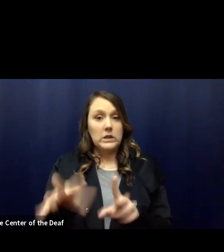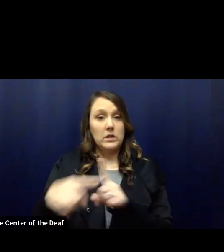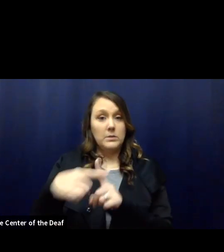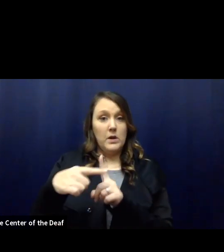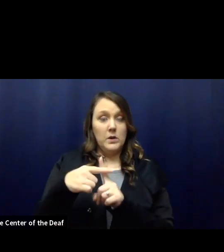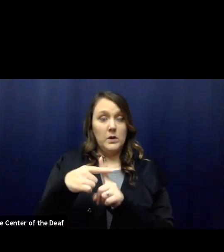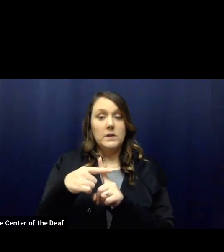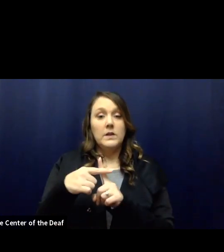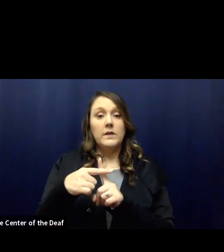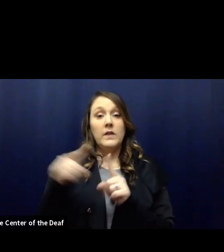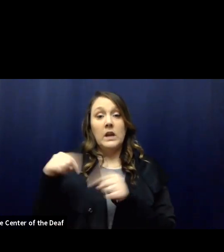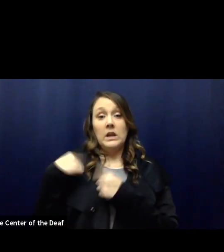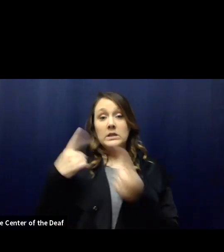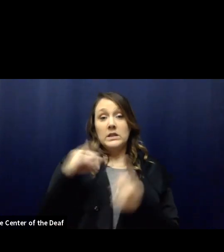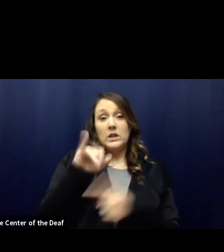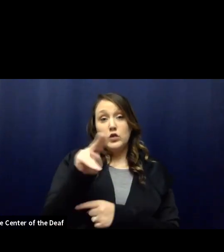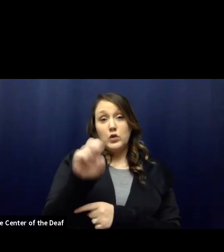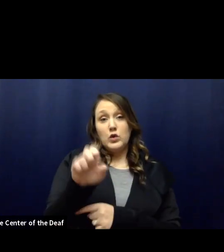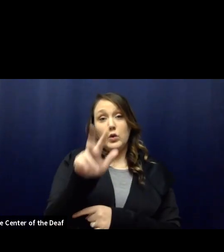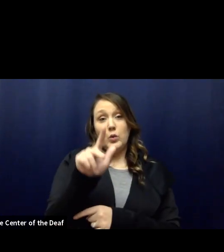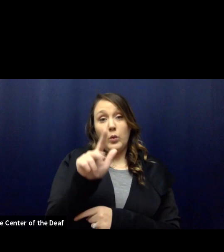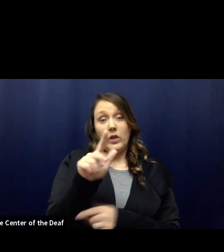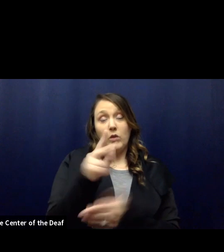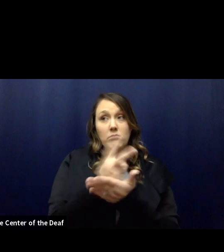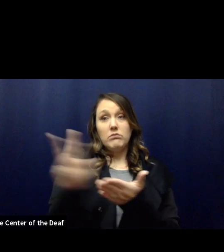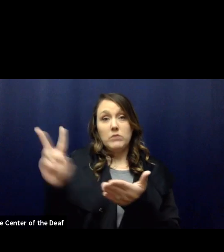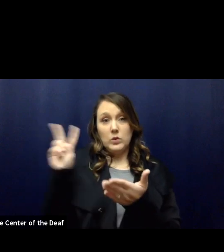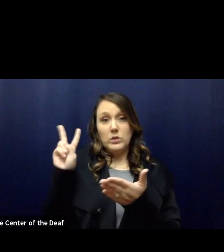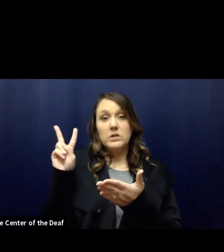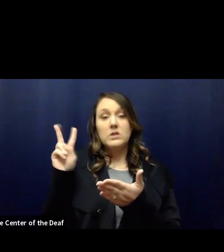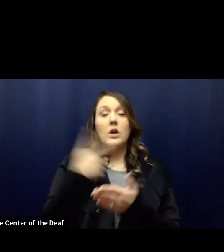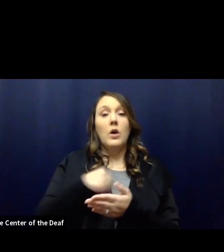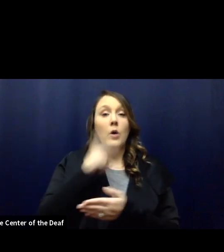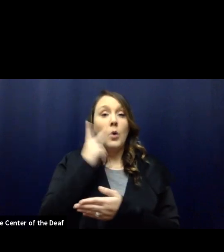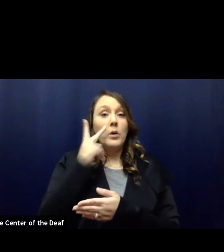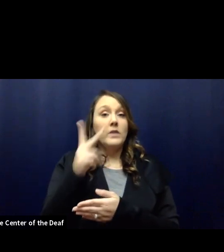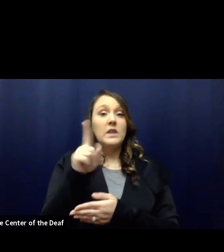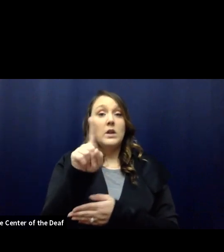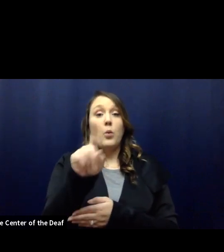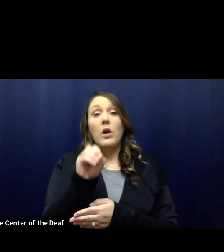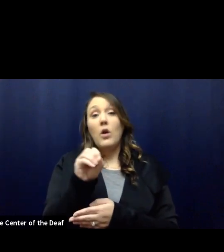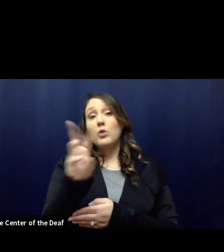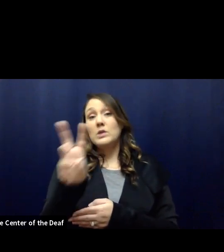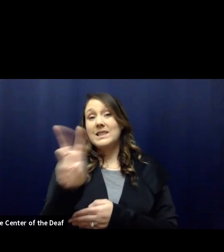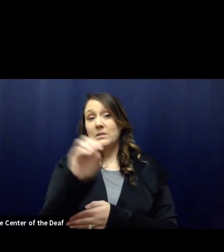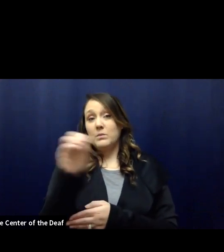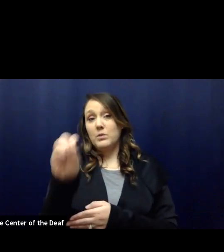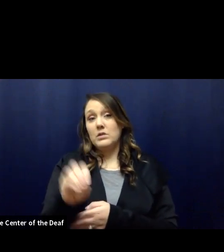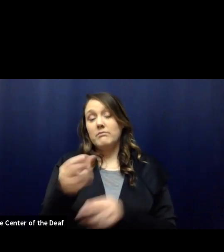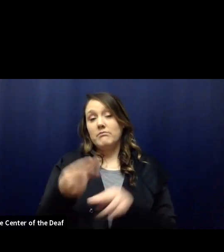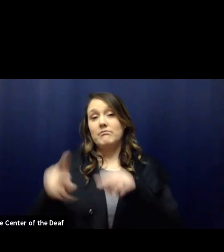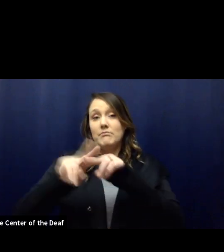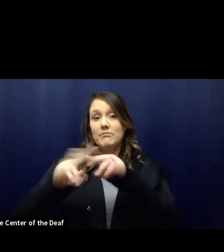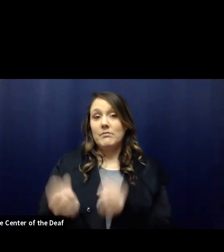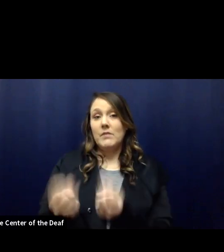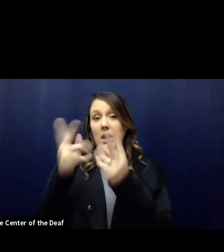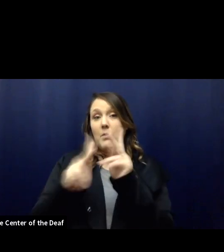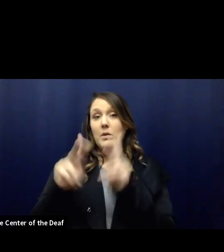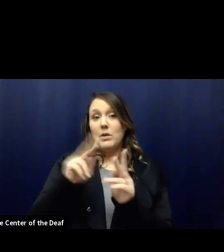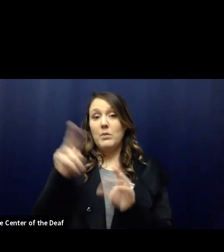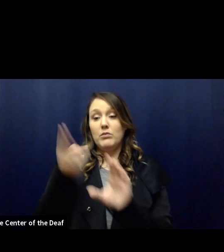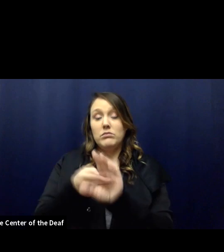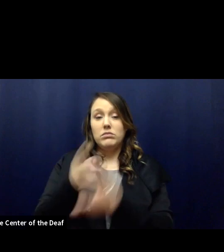here, or actually since June 23rd or 2 weeks ago, we've seen a 106% increase in the number of people